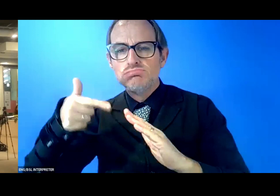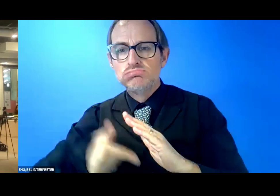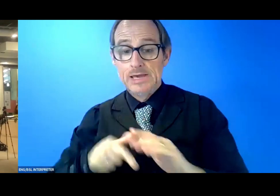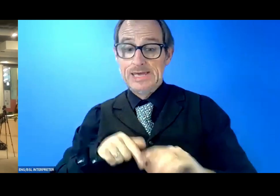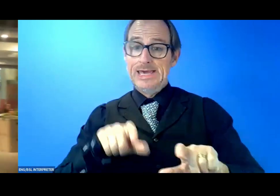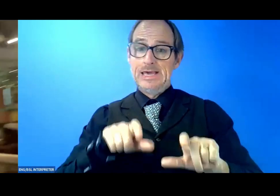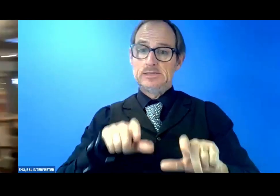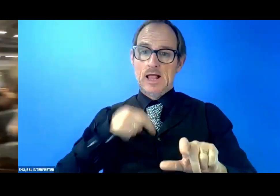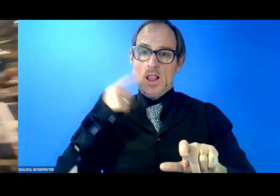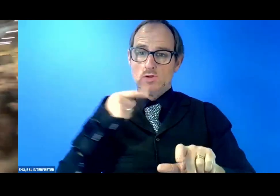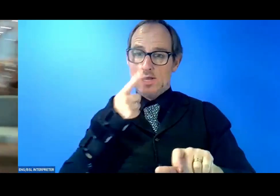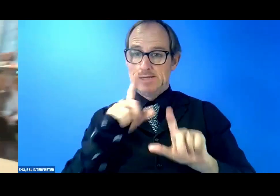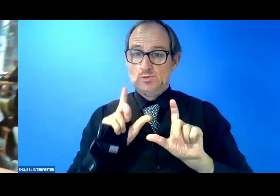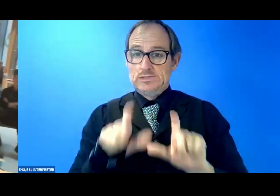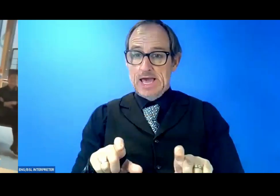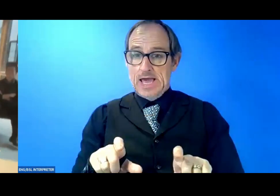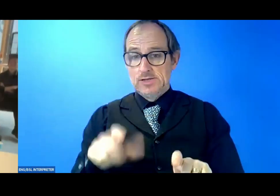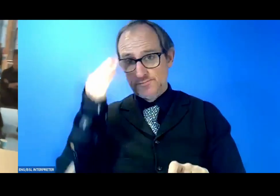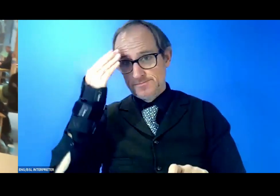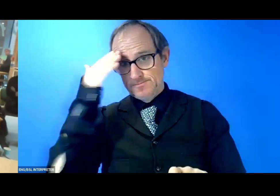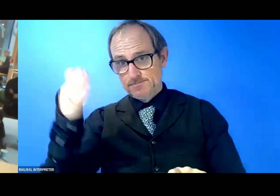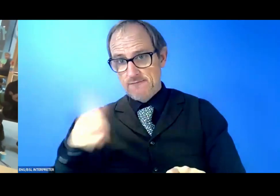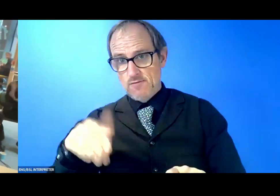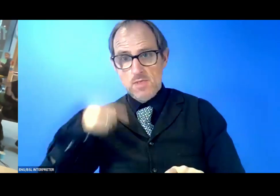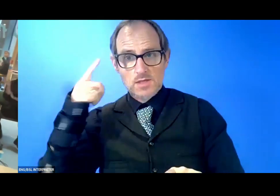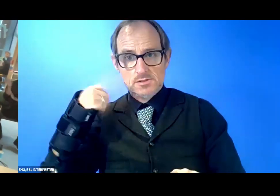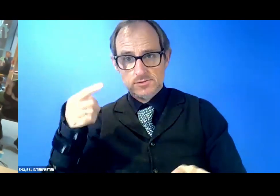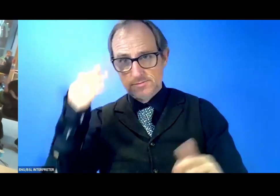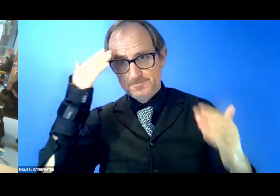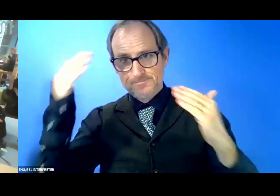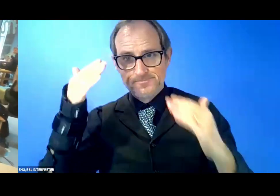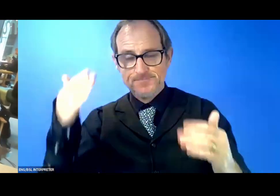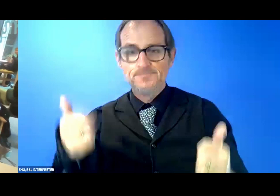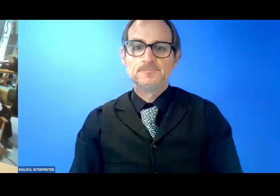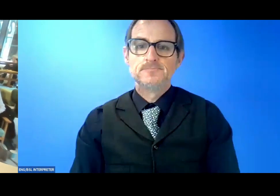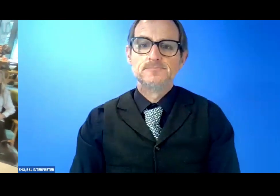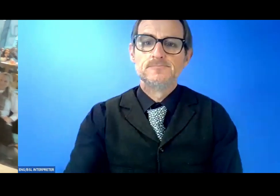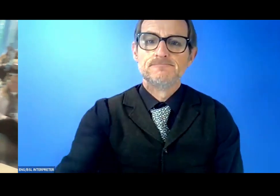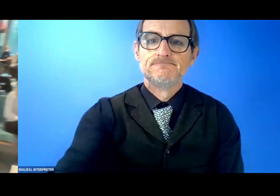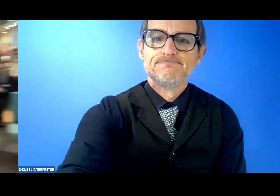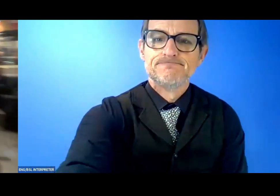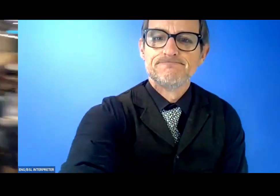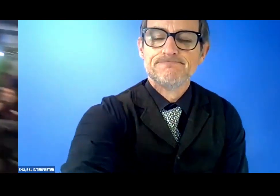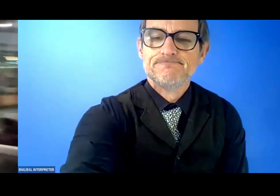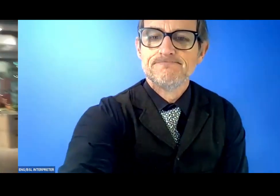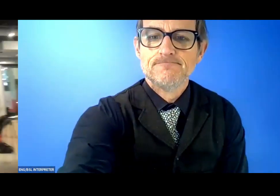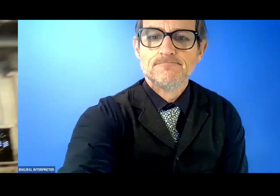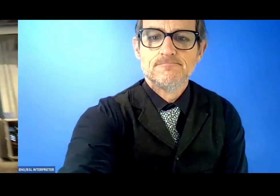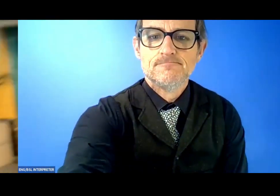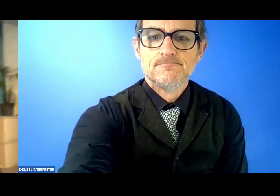happy Global Donut Day, and bye for everybody here in London.